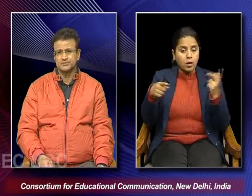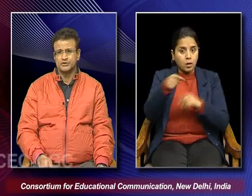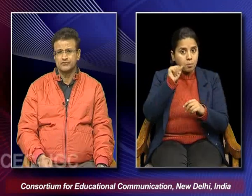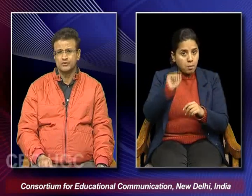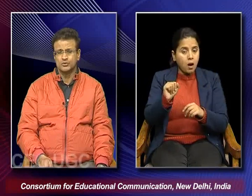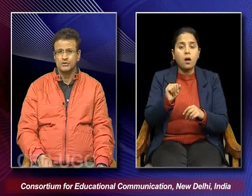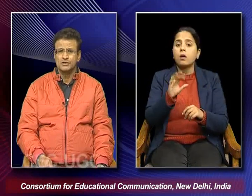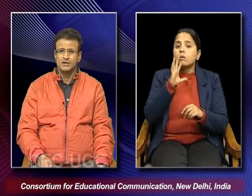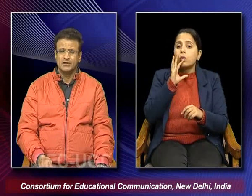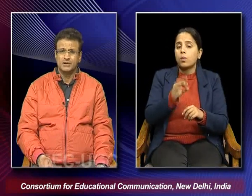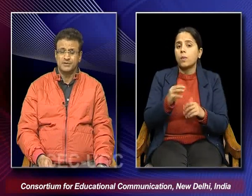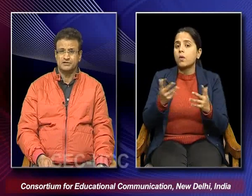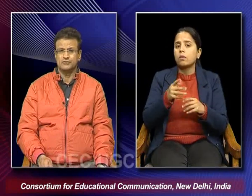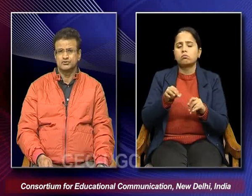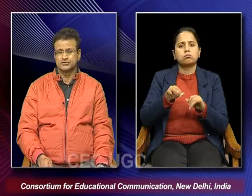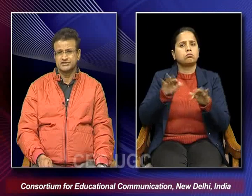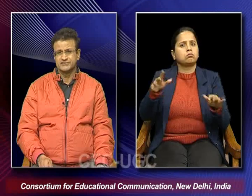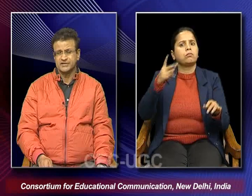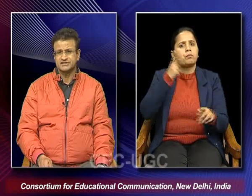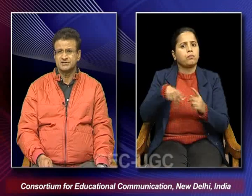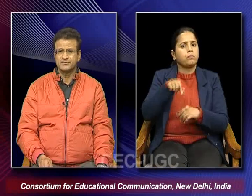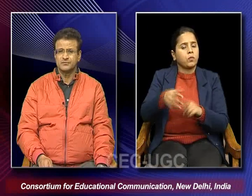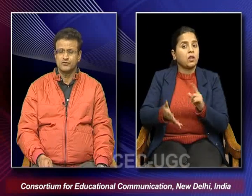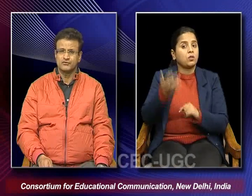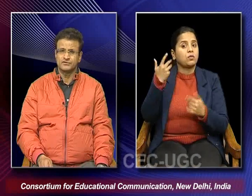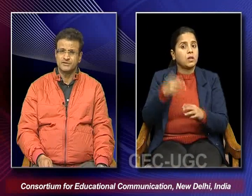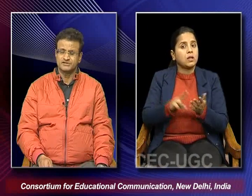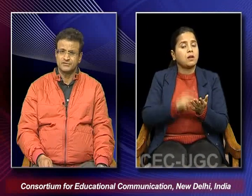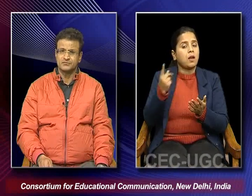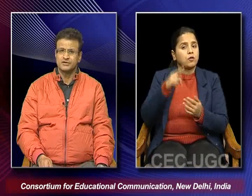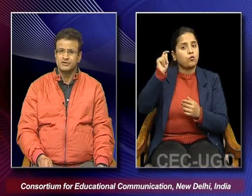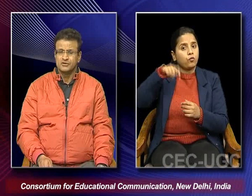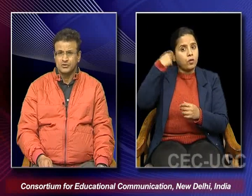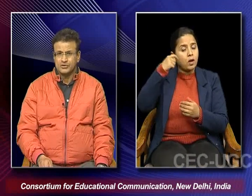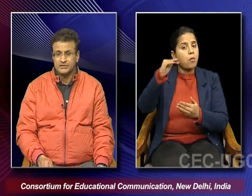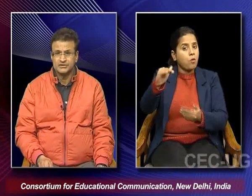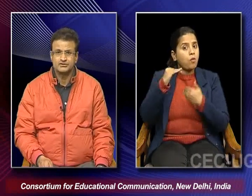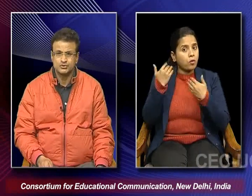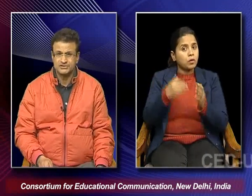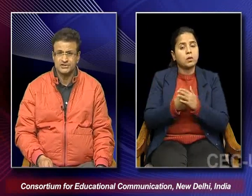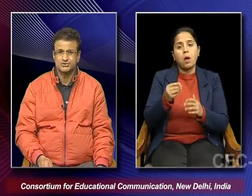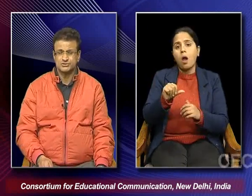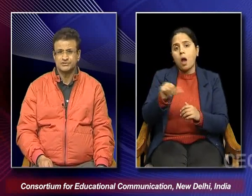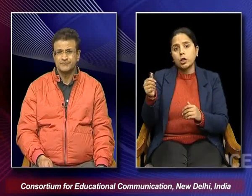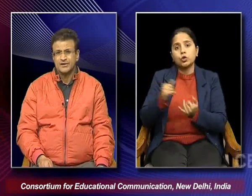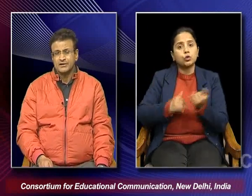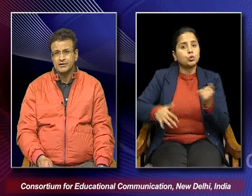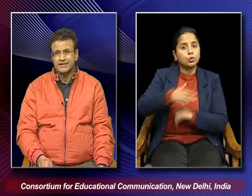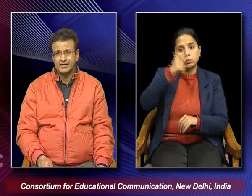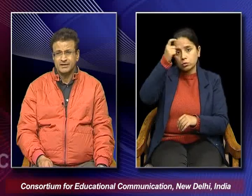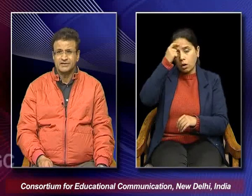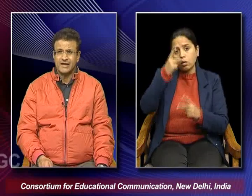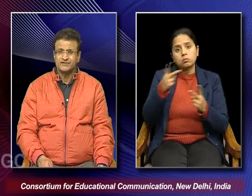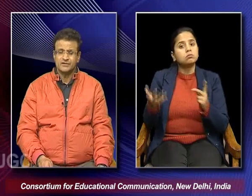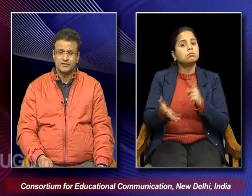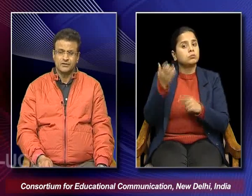office point of view, but it also received the National Film Award for the best film on other social issues.